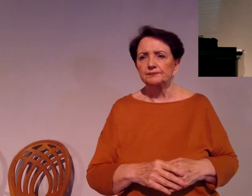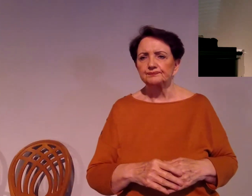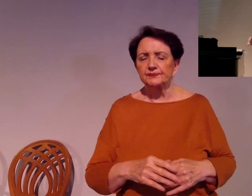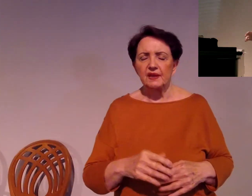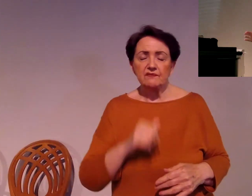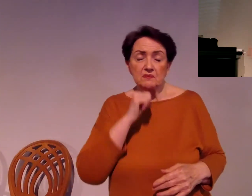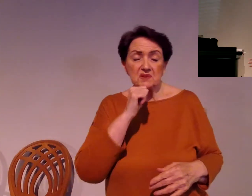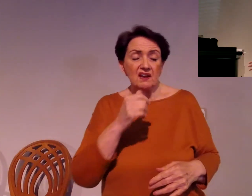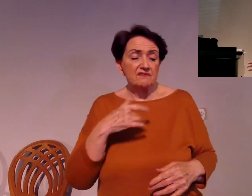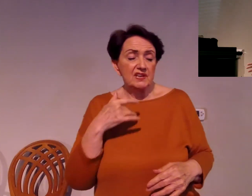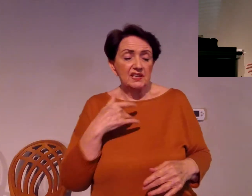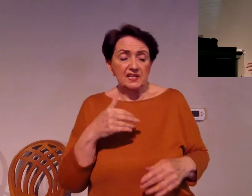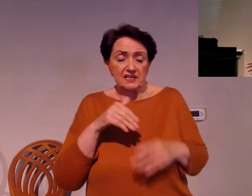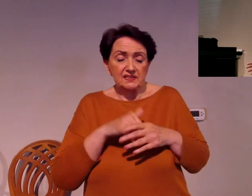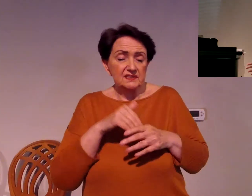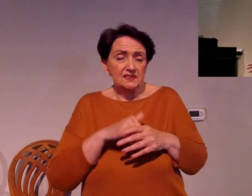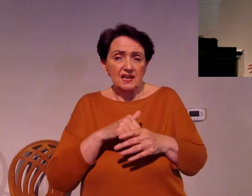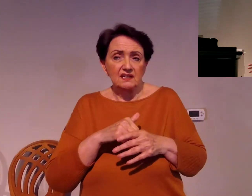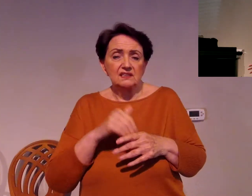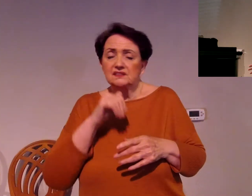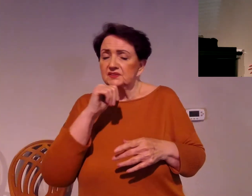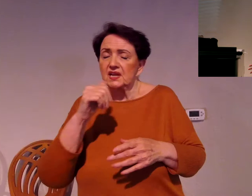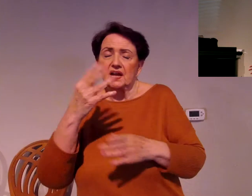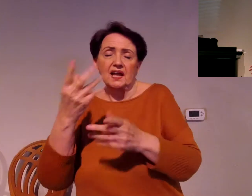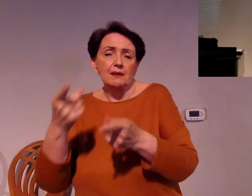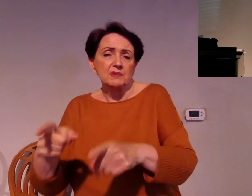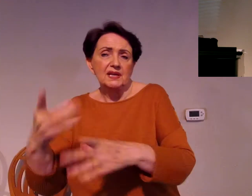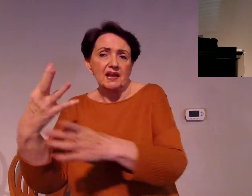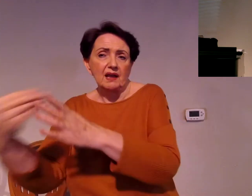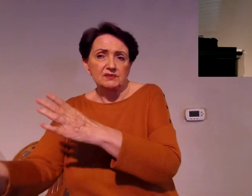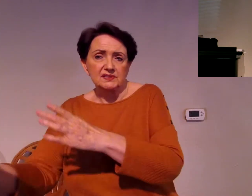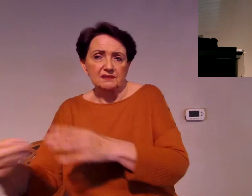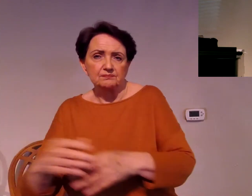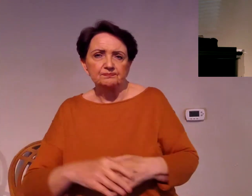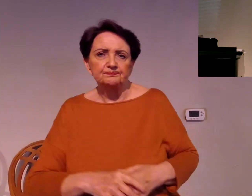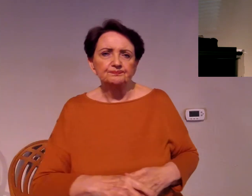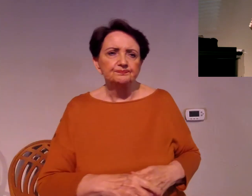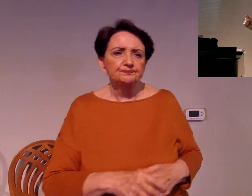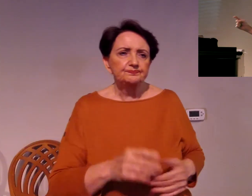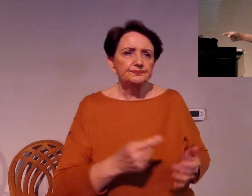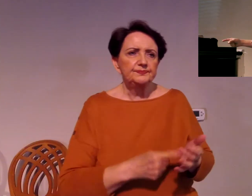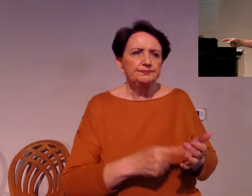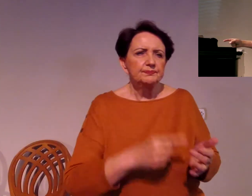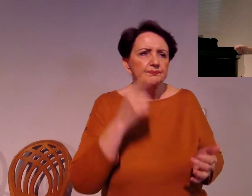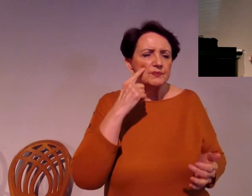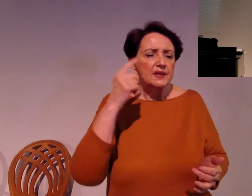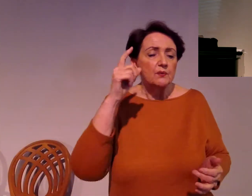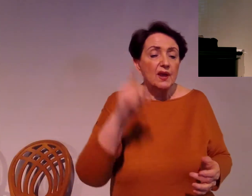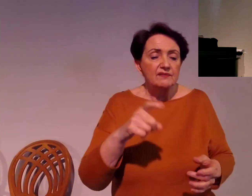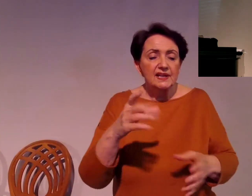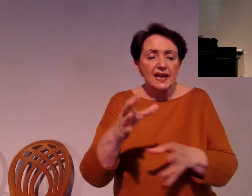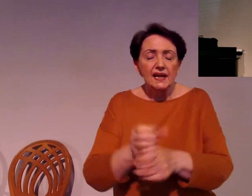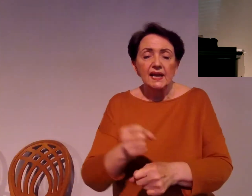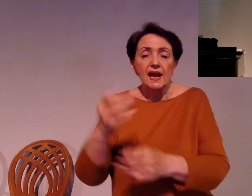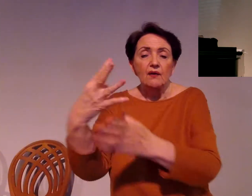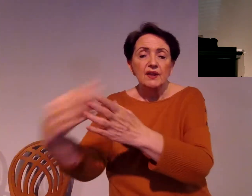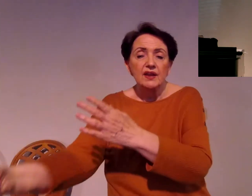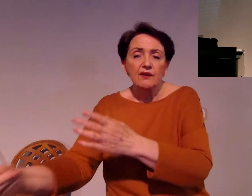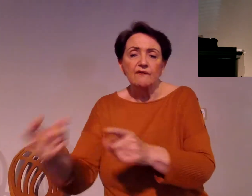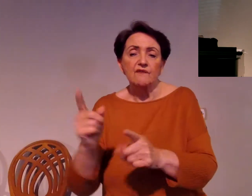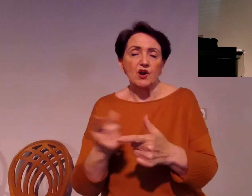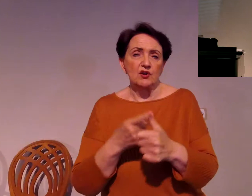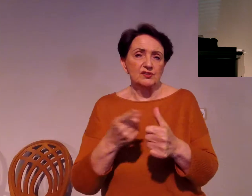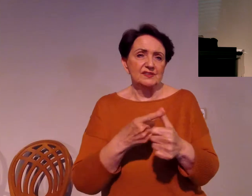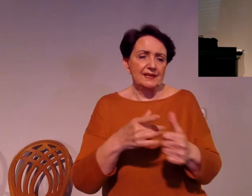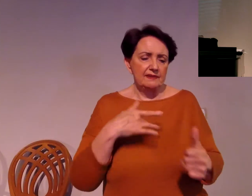within, it's not happening without. It's a tricky thing. We sometimes think we have to get it out here to feel it in here.